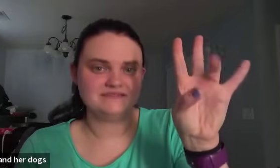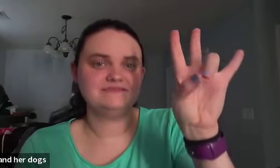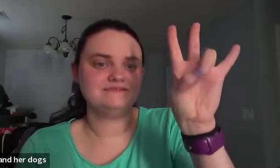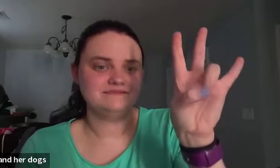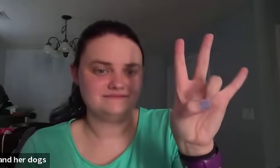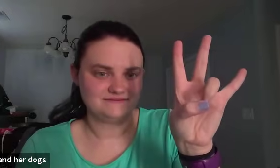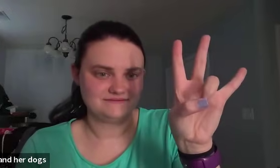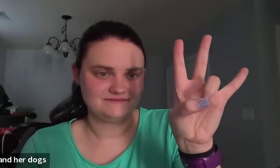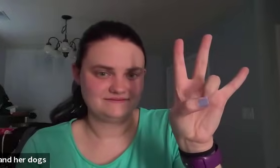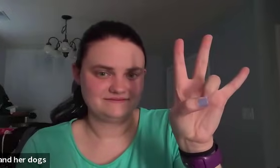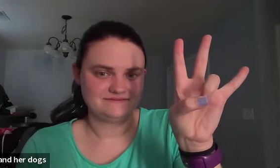7,